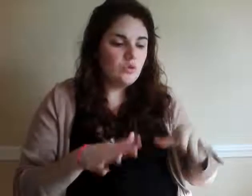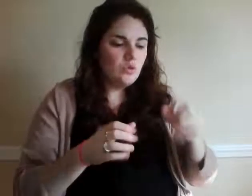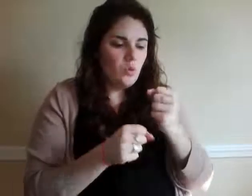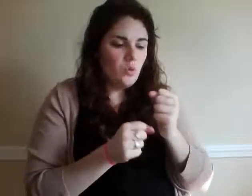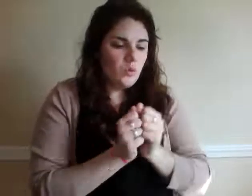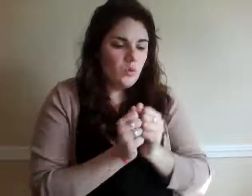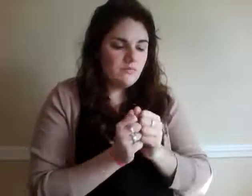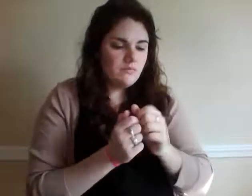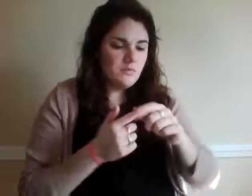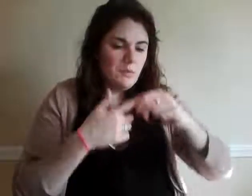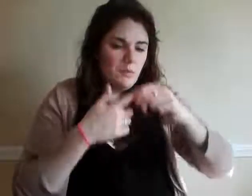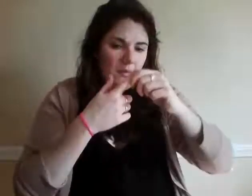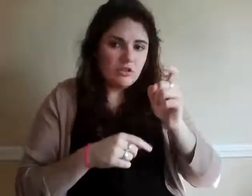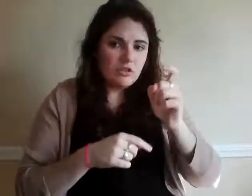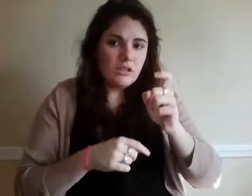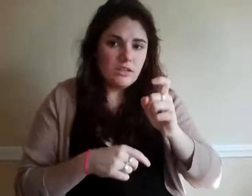sessions more efficiently.